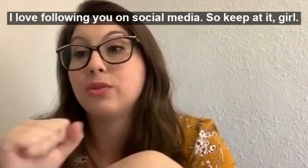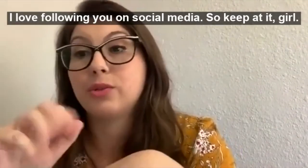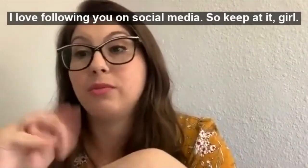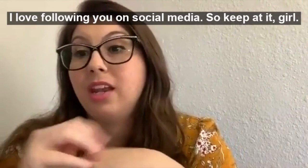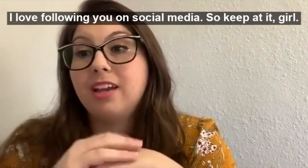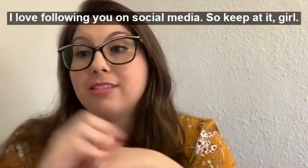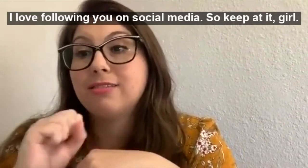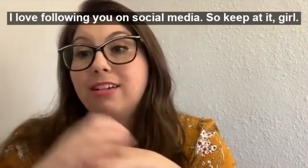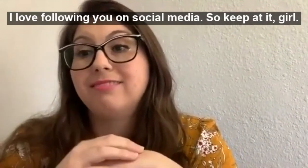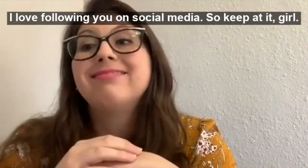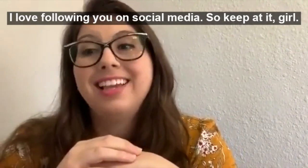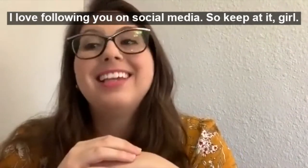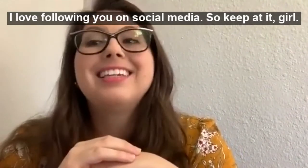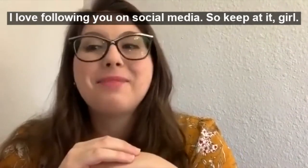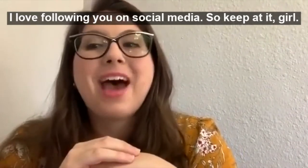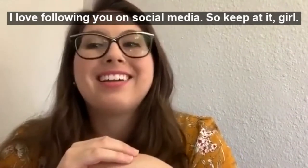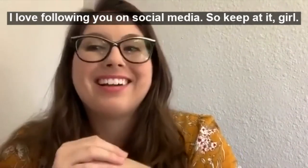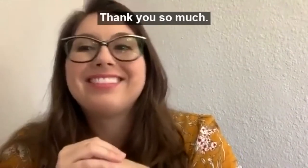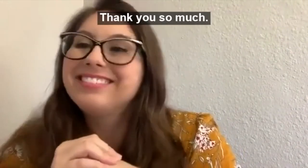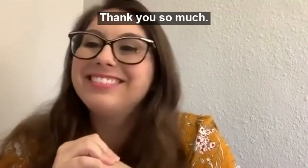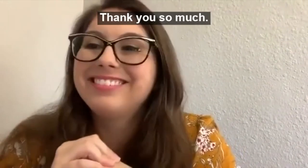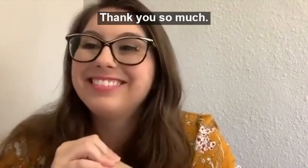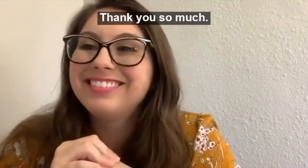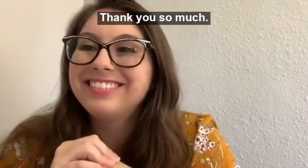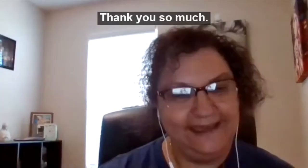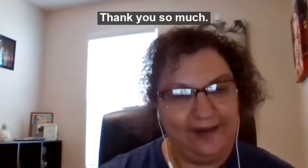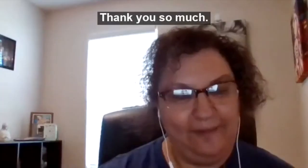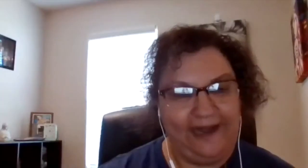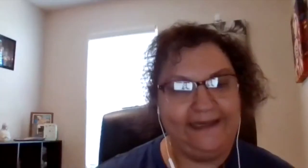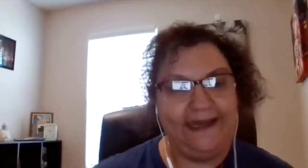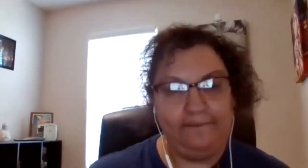you on social media. So keep at it, girl. Thank you so much.